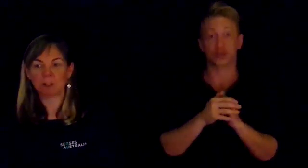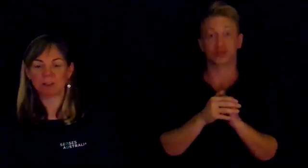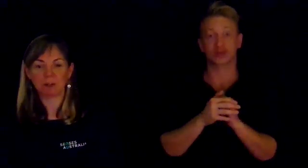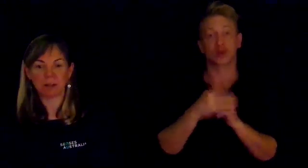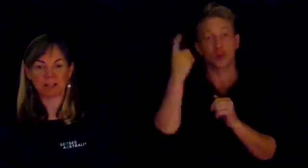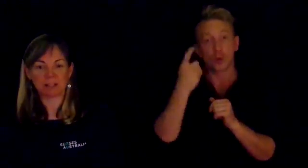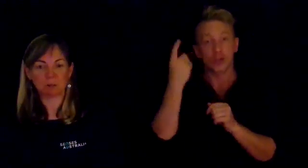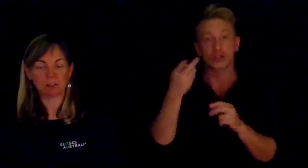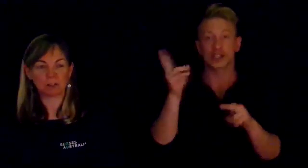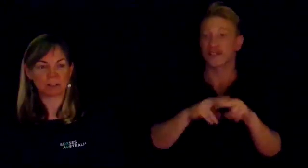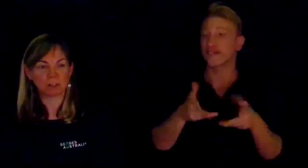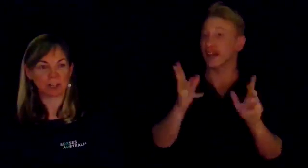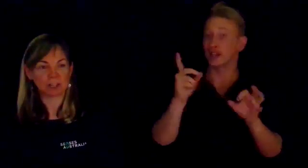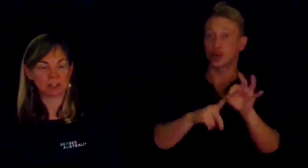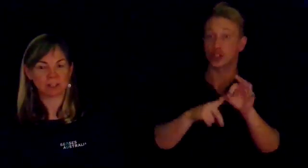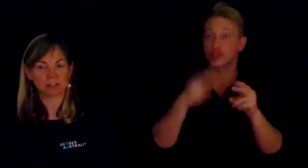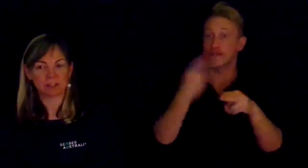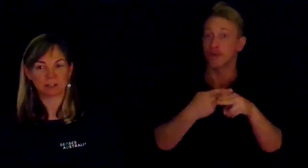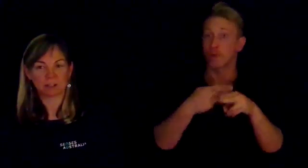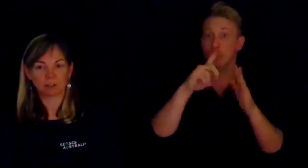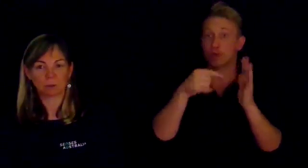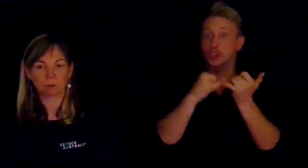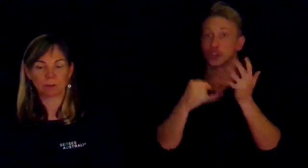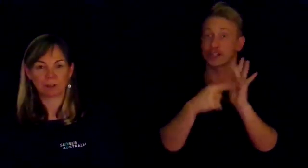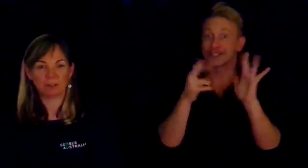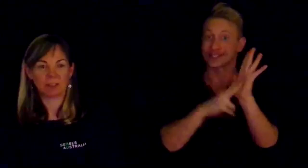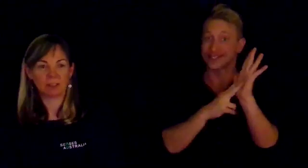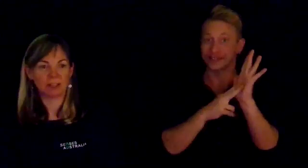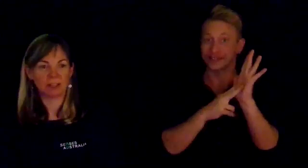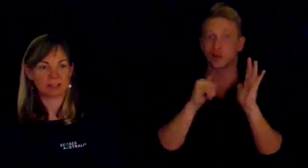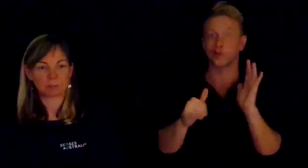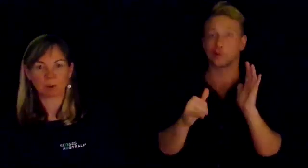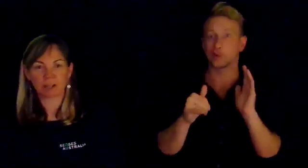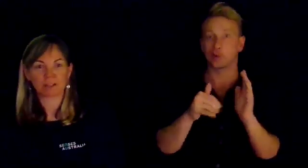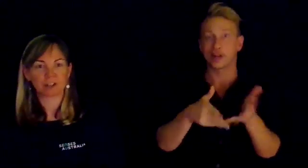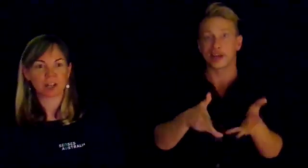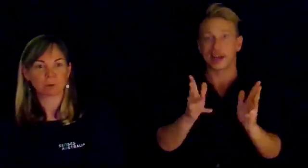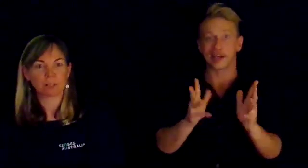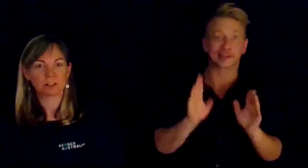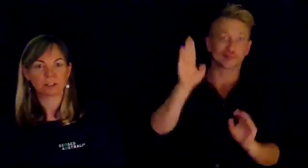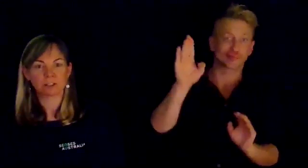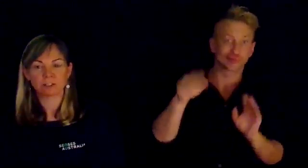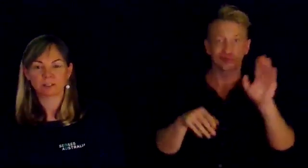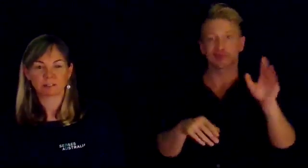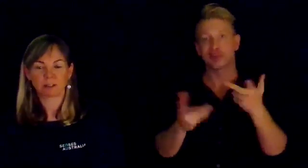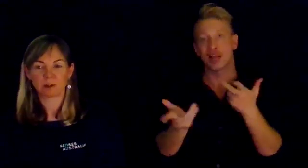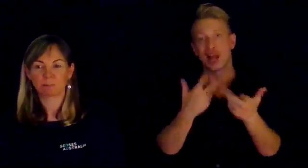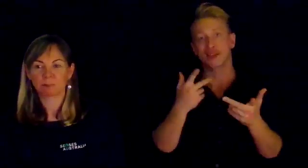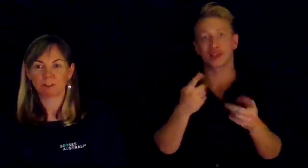Just wondering if anyone has any questions for Justin, or if there's any hands up or any other chat